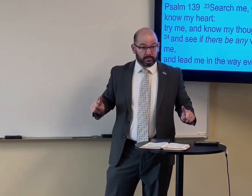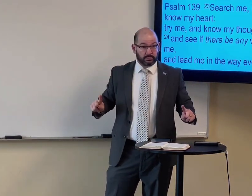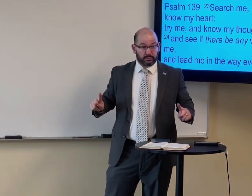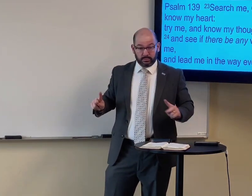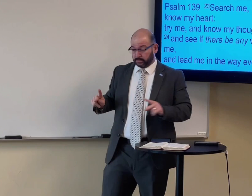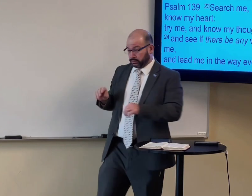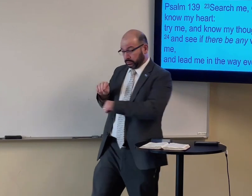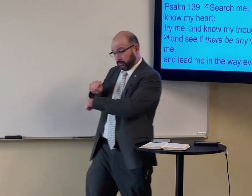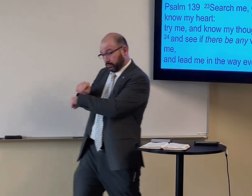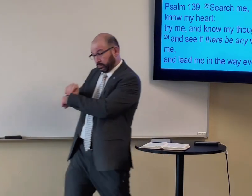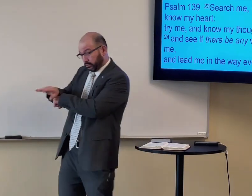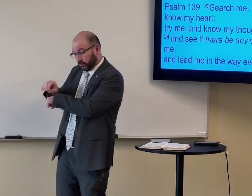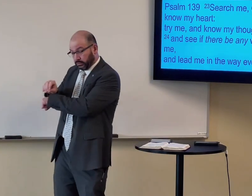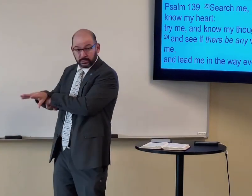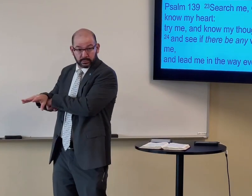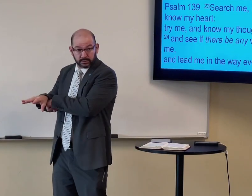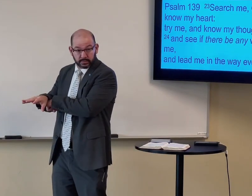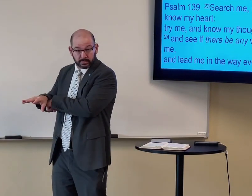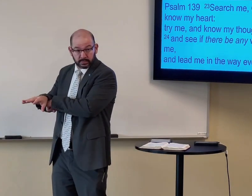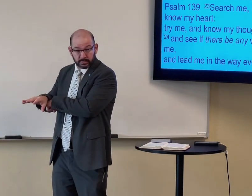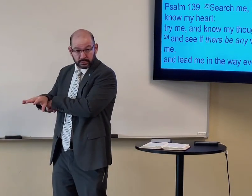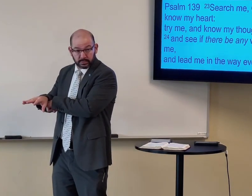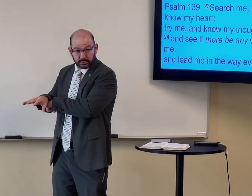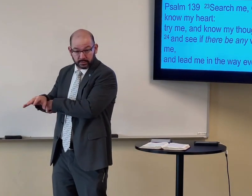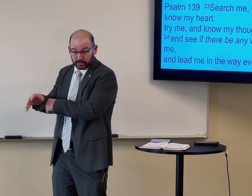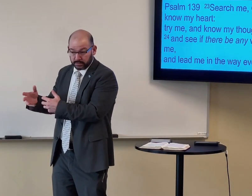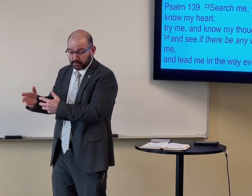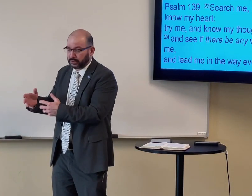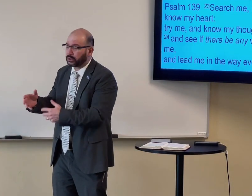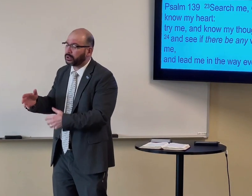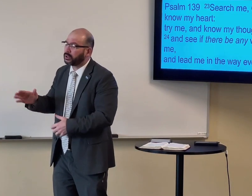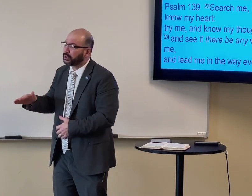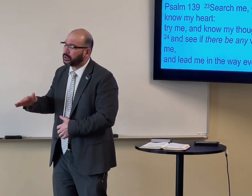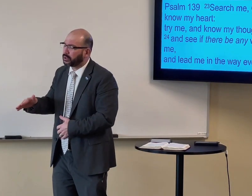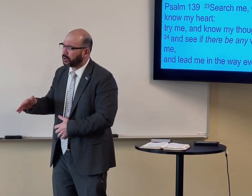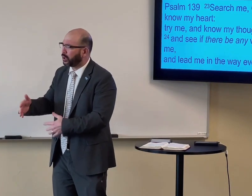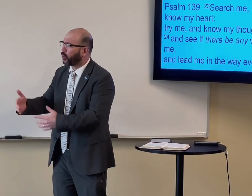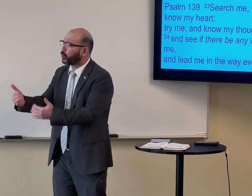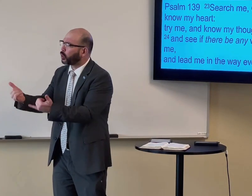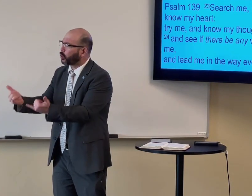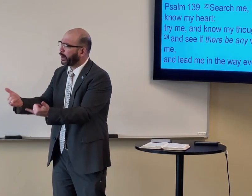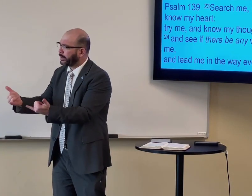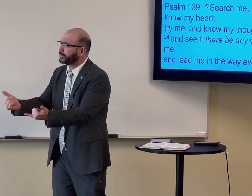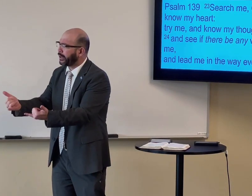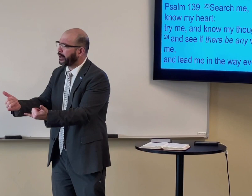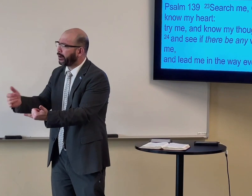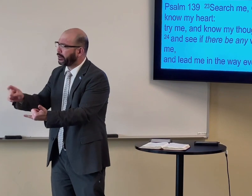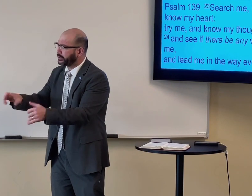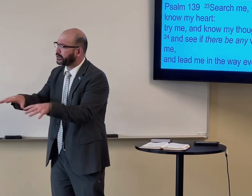A wise person will see him and try to explain to him, not, you know, young man,